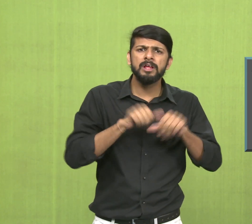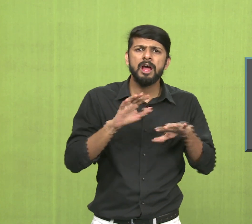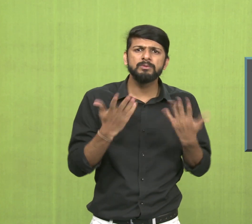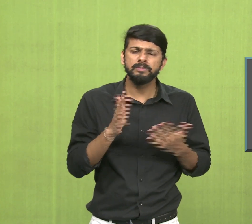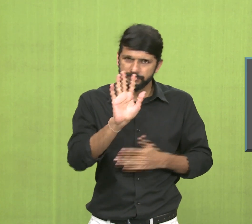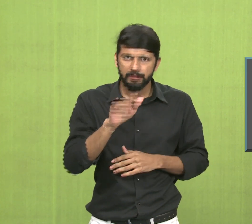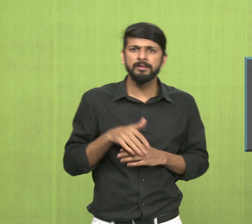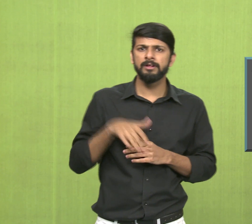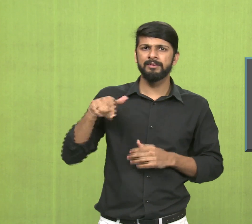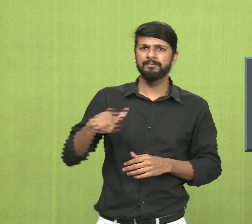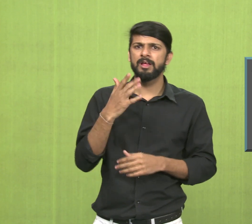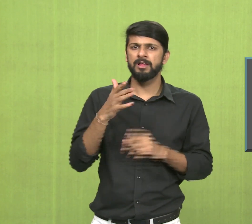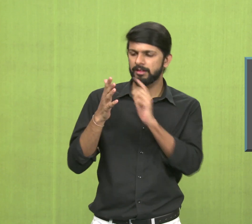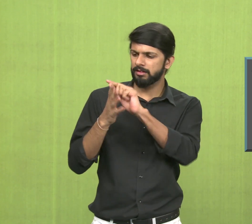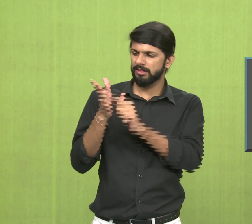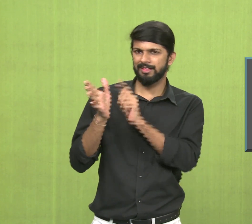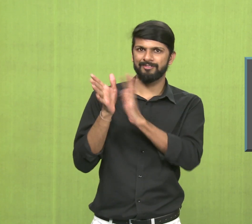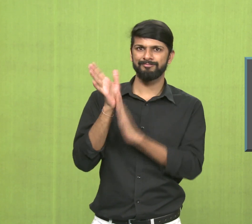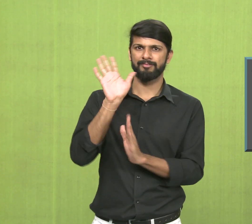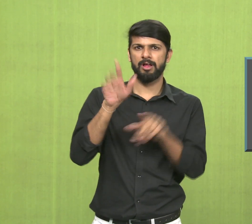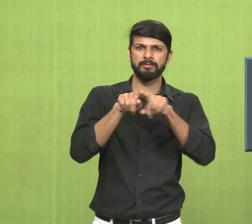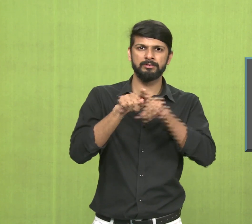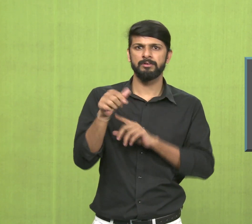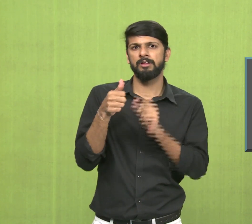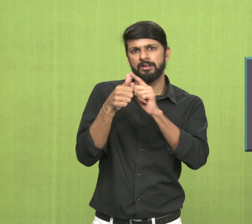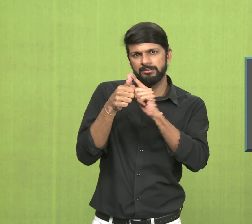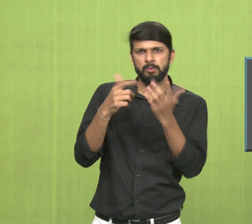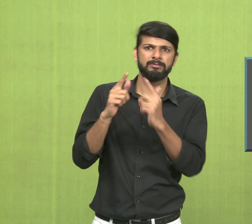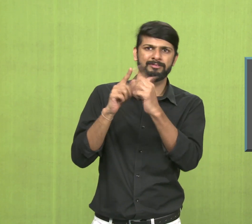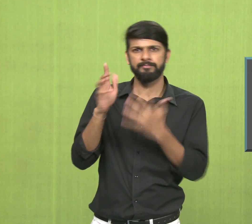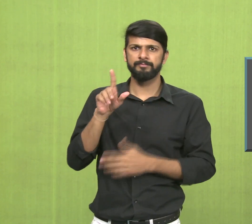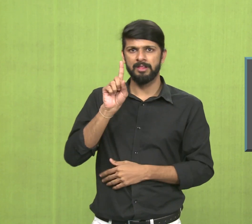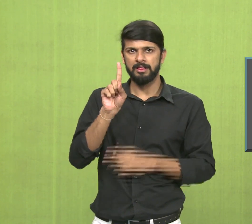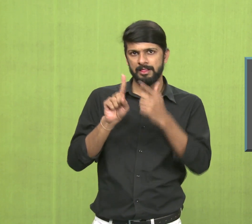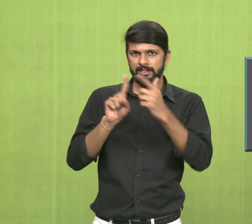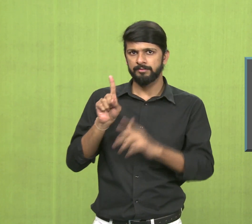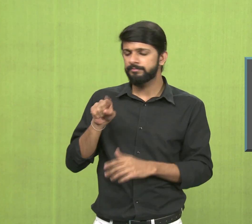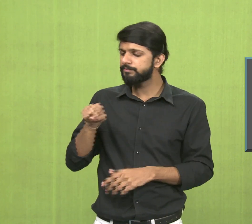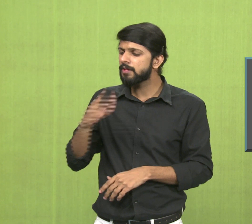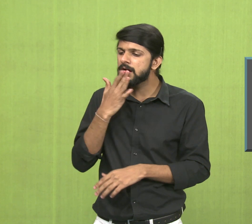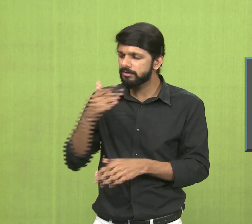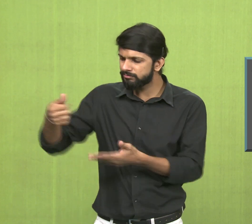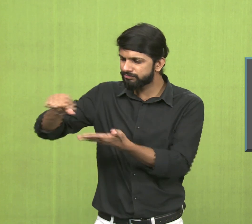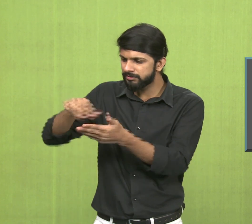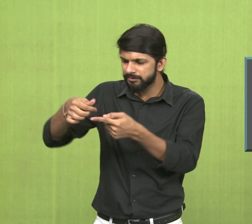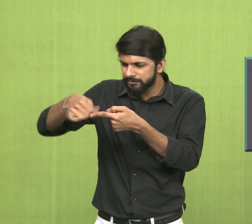Answer number 2. In this technique, the color is first applied on the fingers.